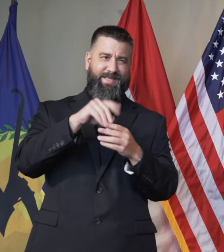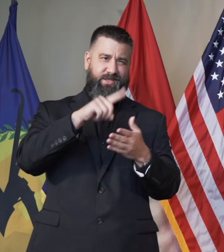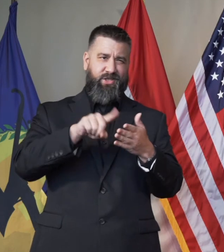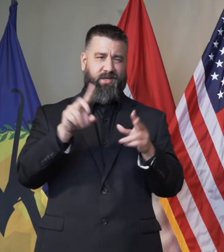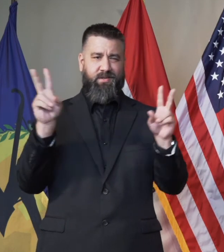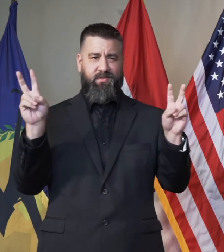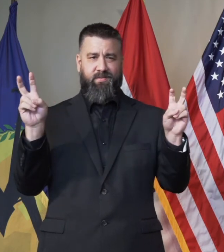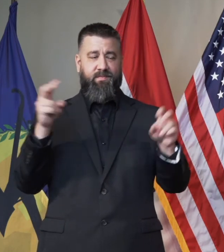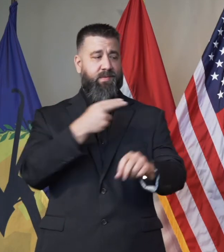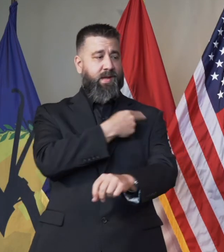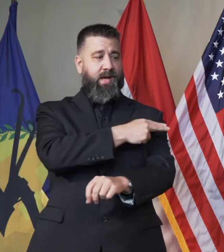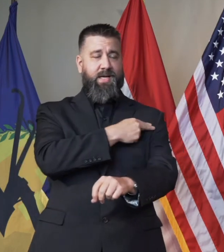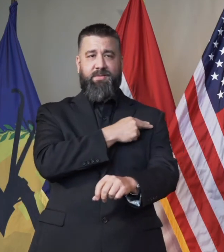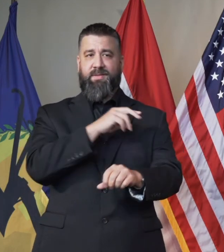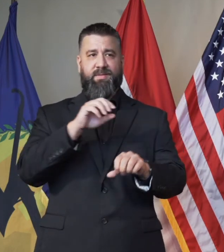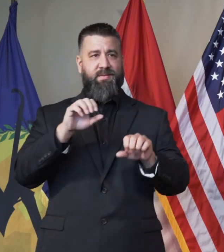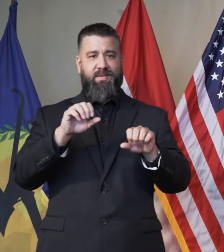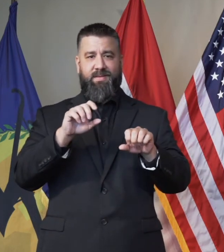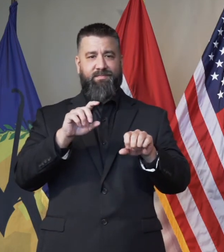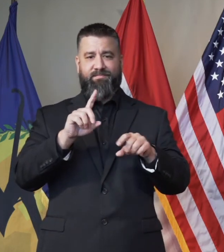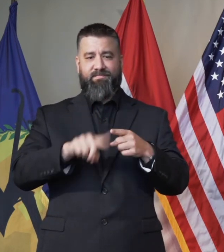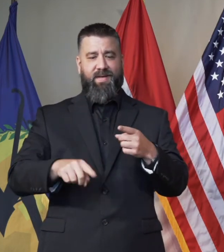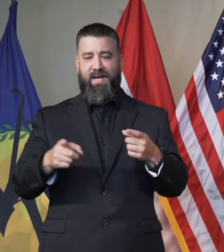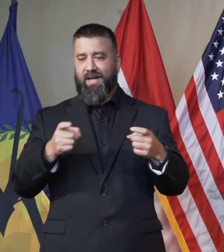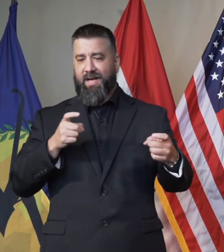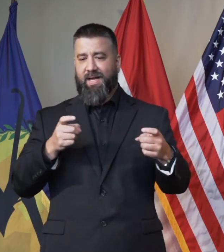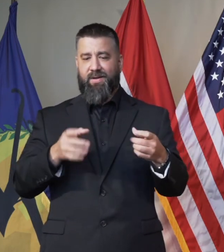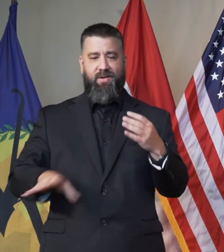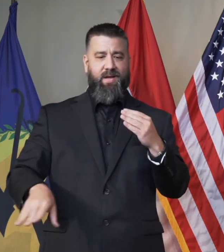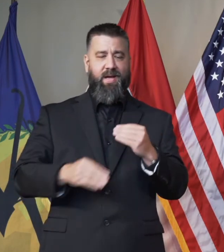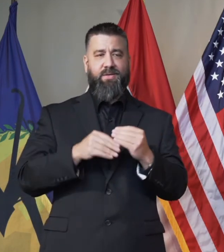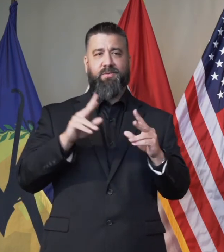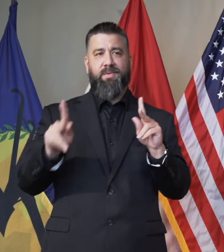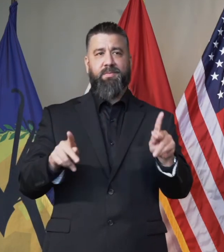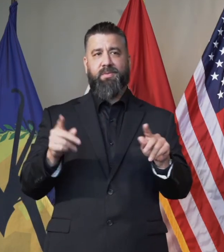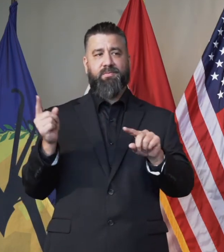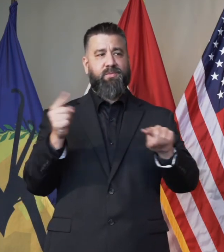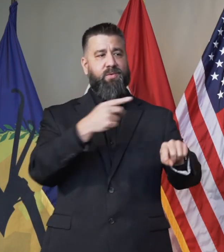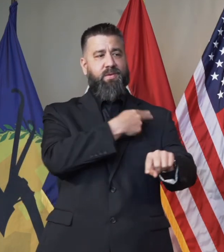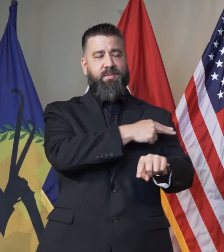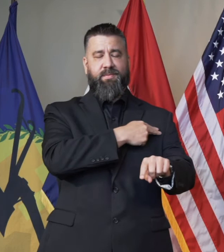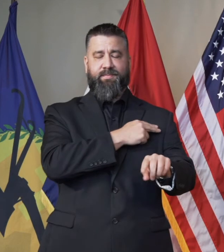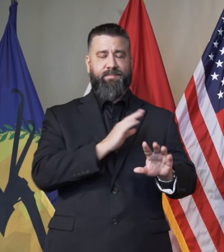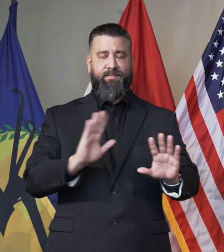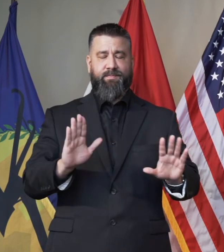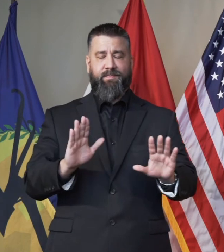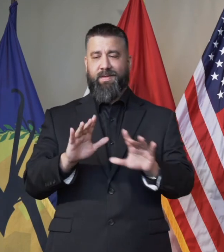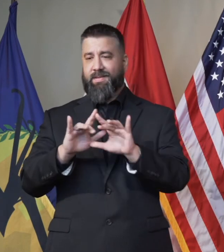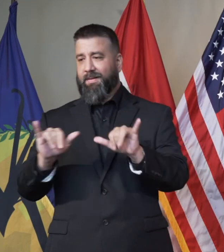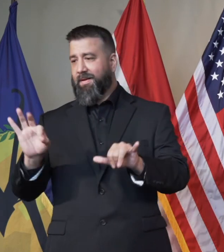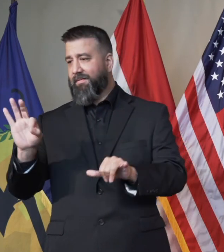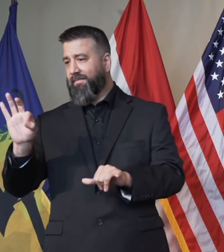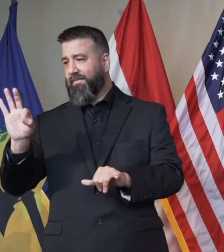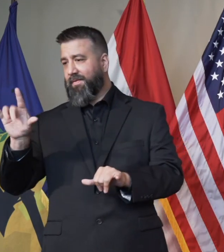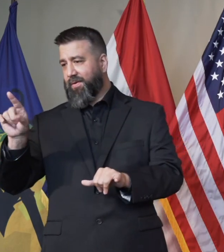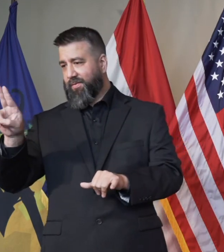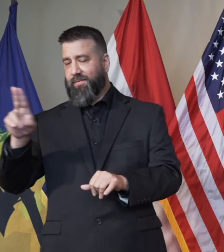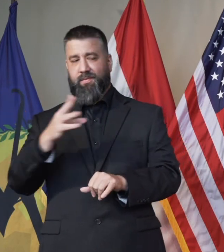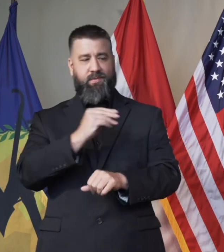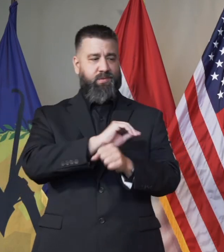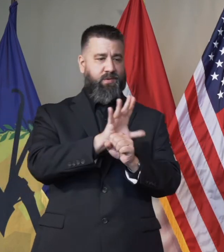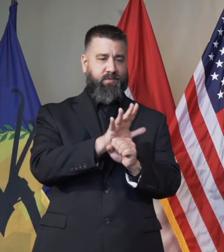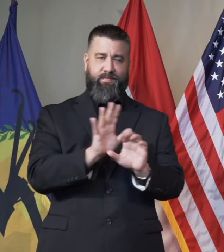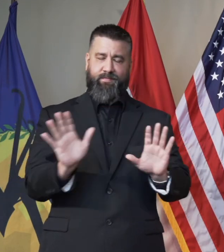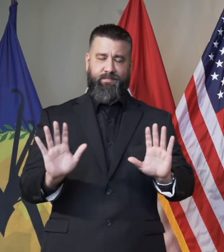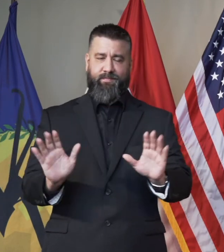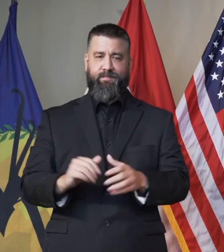cannot manage the extra capacity of a bad flu season on top of this COVID-19 pandemic.